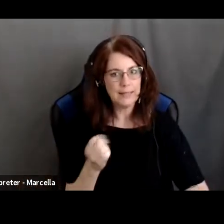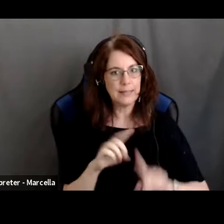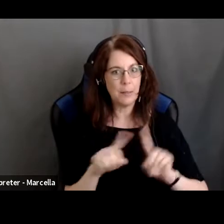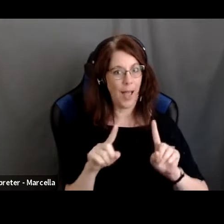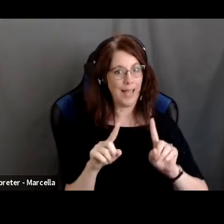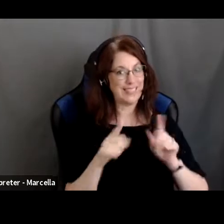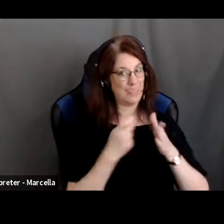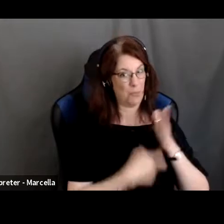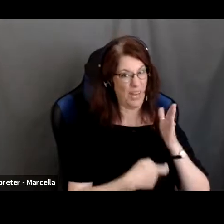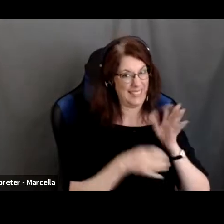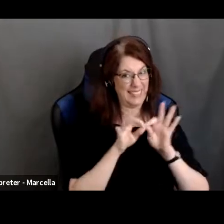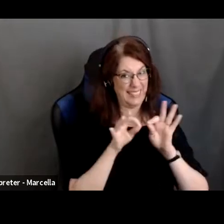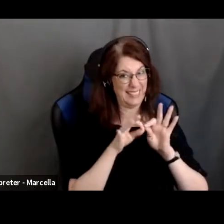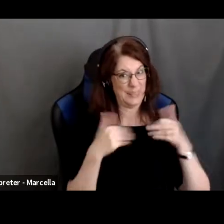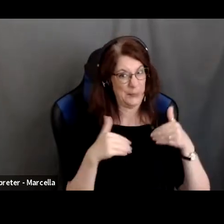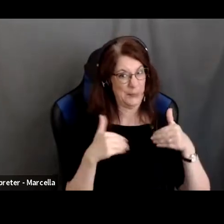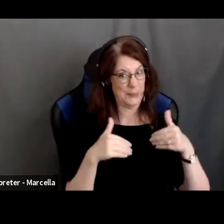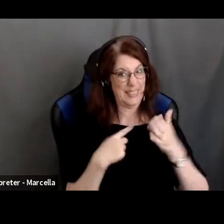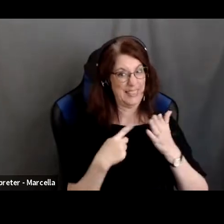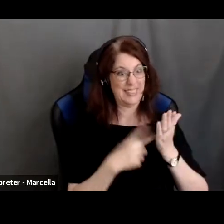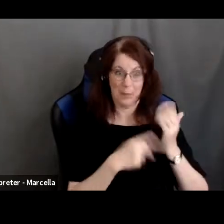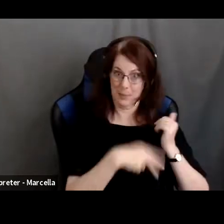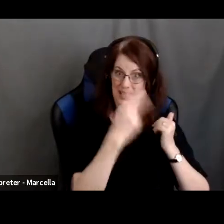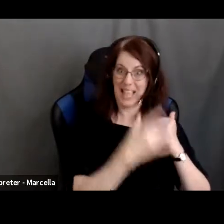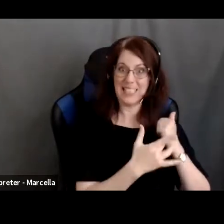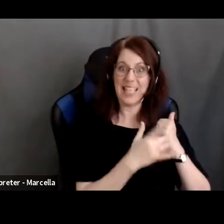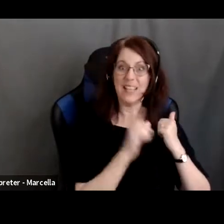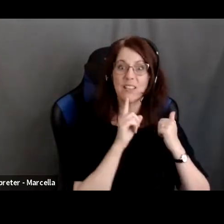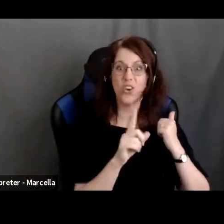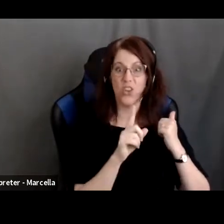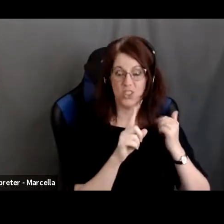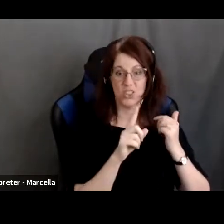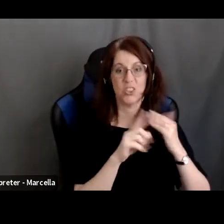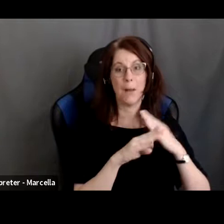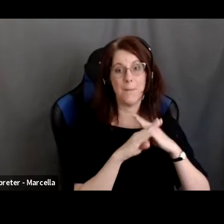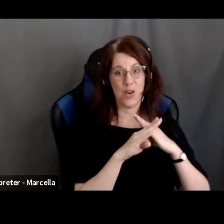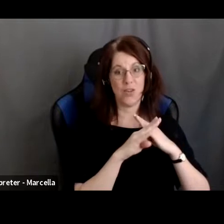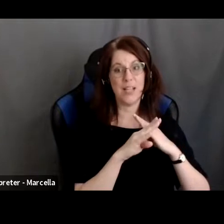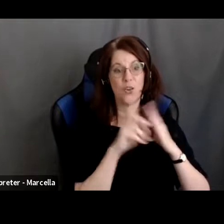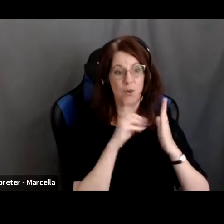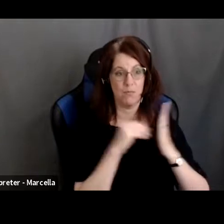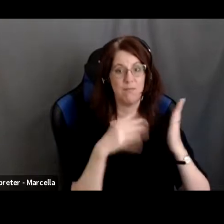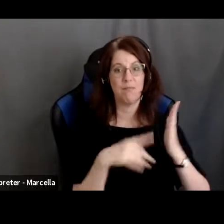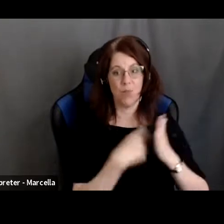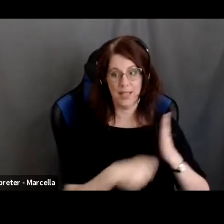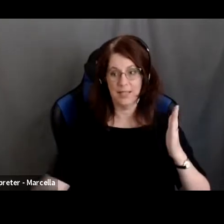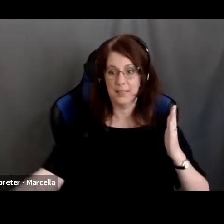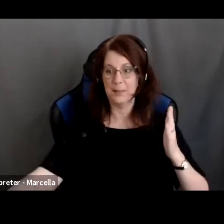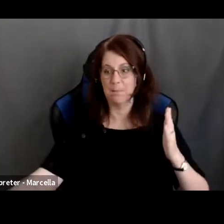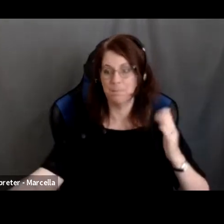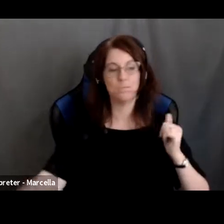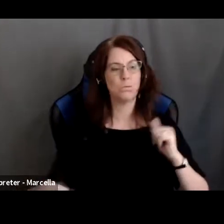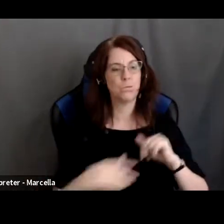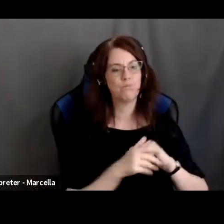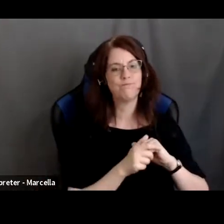those price tags, sometimes the high-tech solutions can pose a barrier for people. So I want to